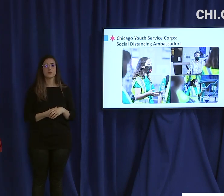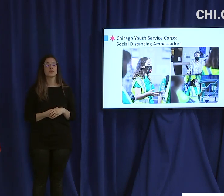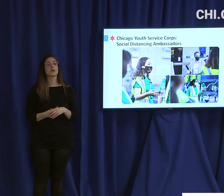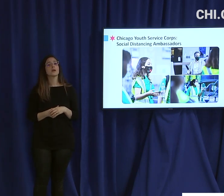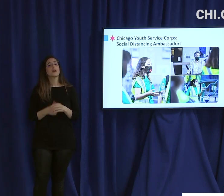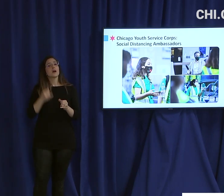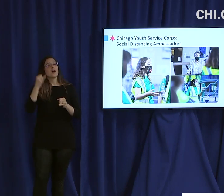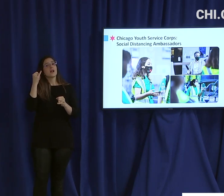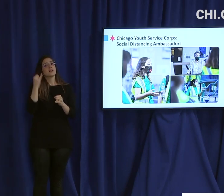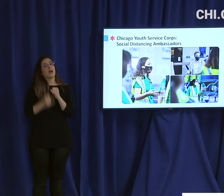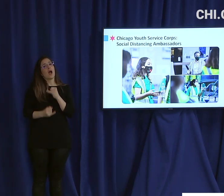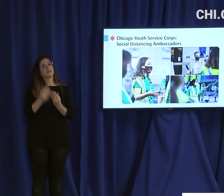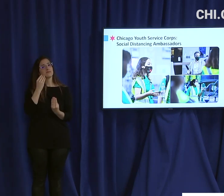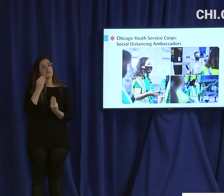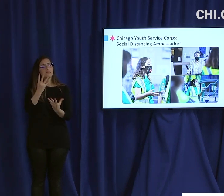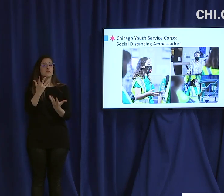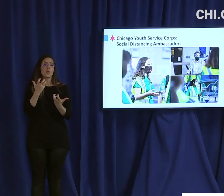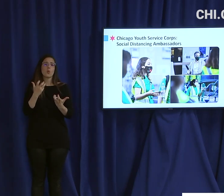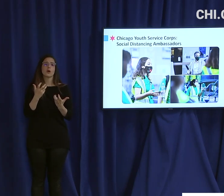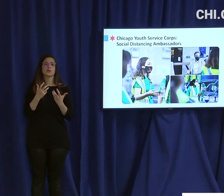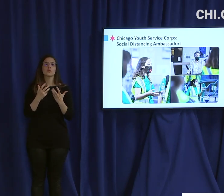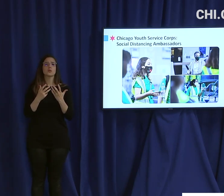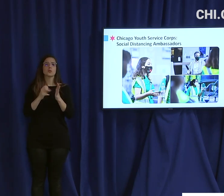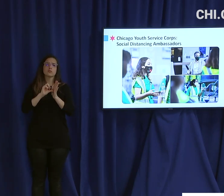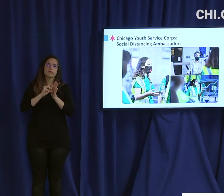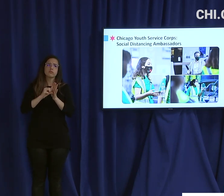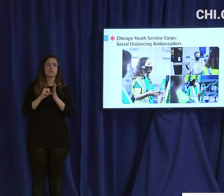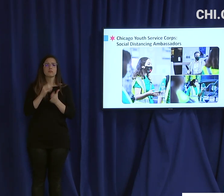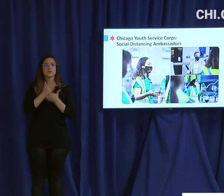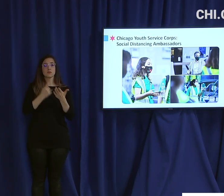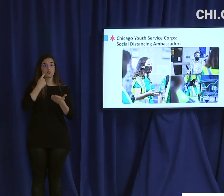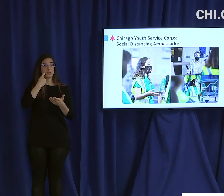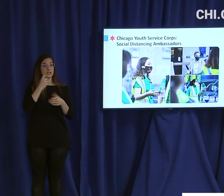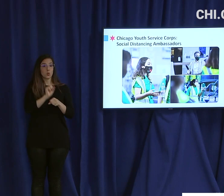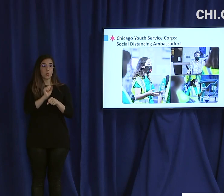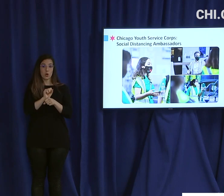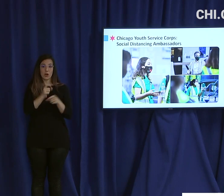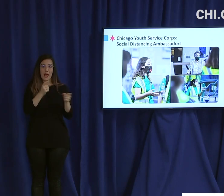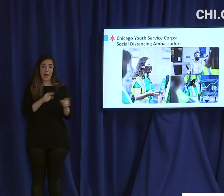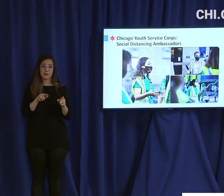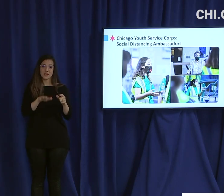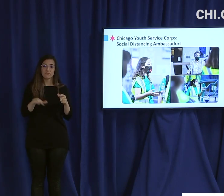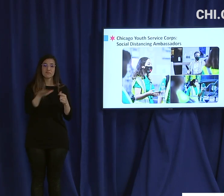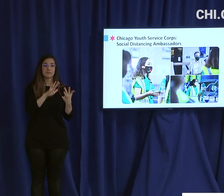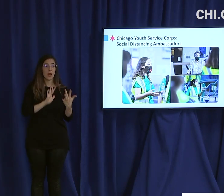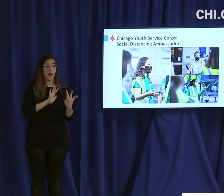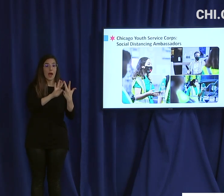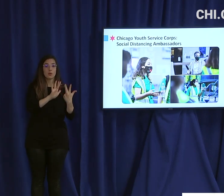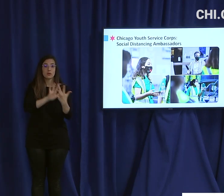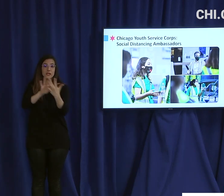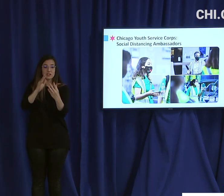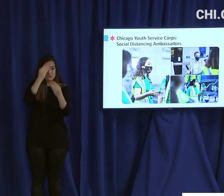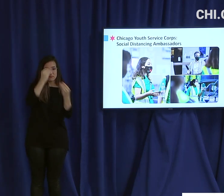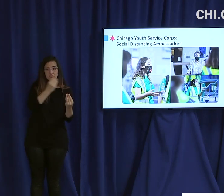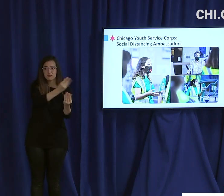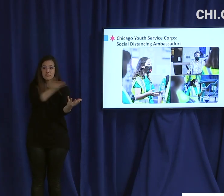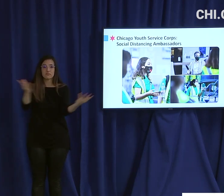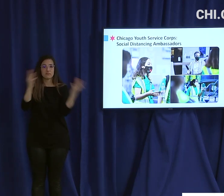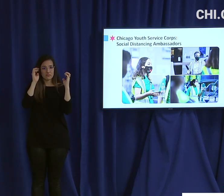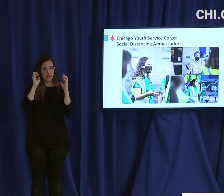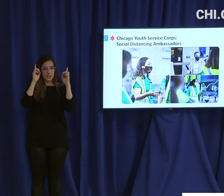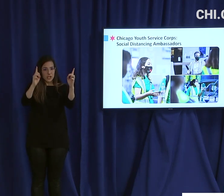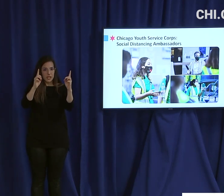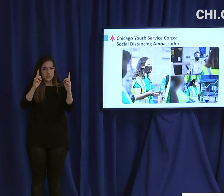Finally, I just want to highlight some of the recent work that's been happening around outreach and education, particularly with a focus